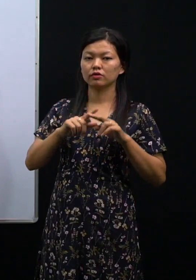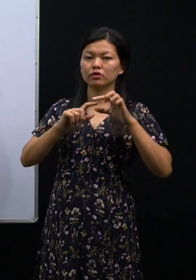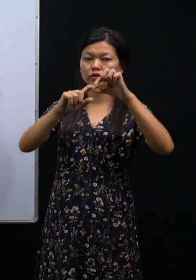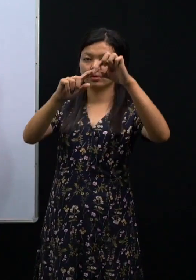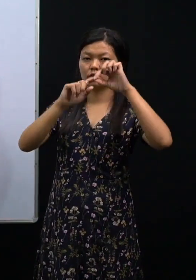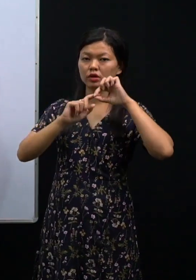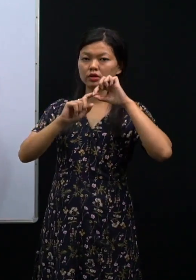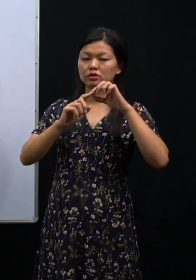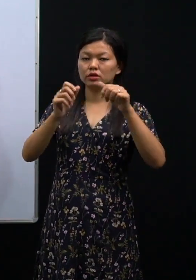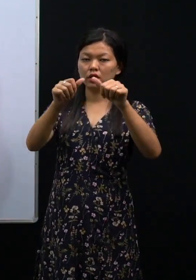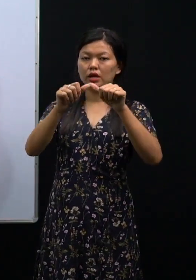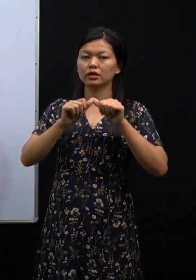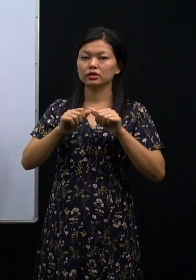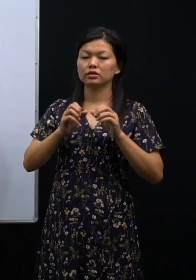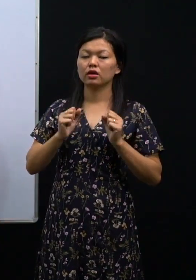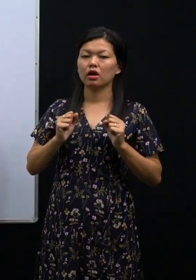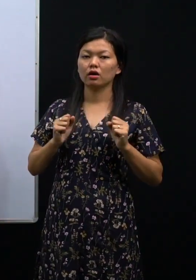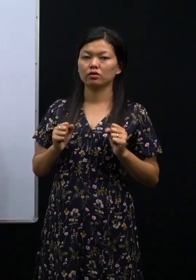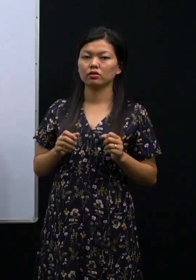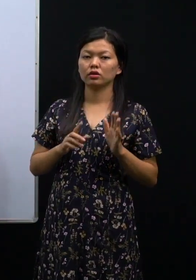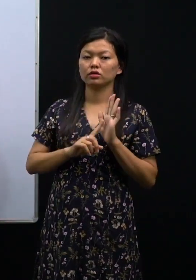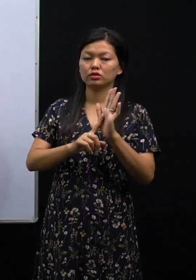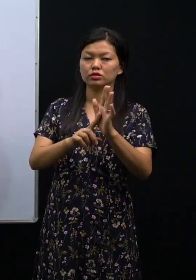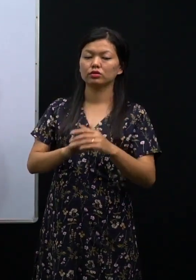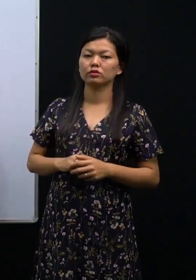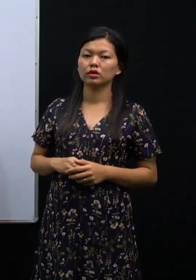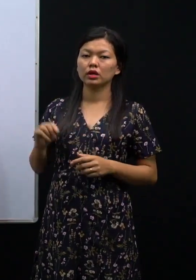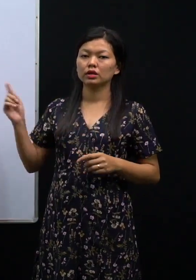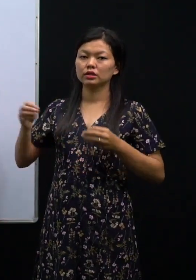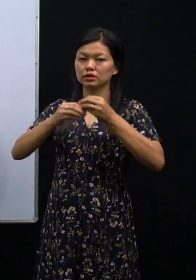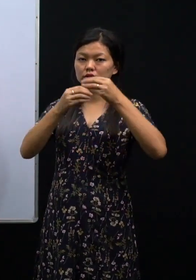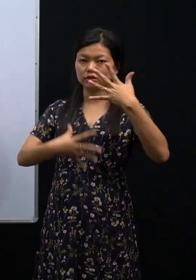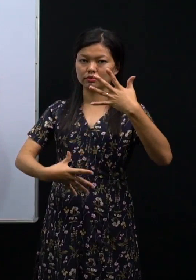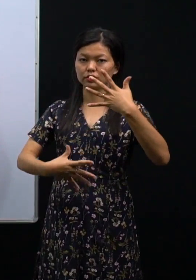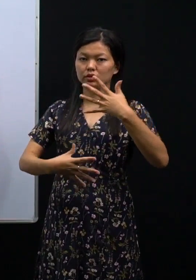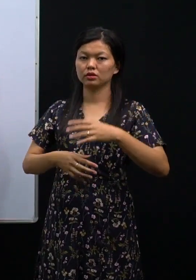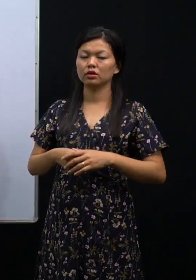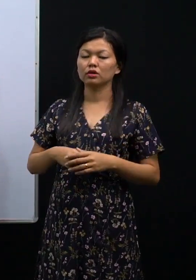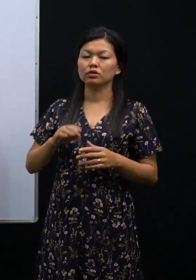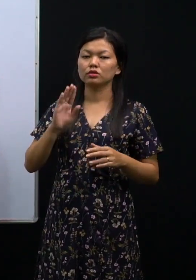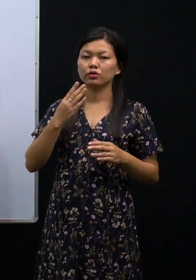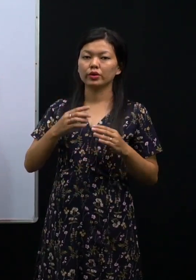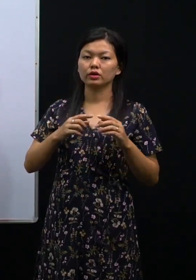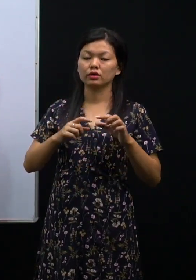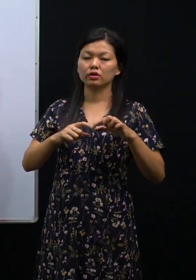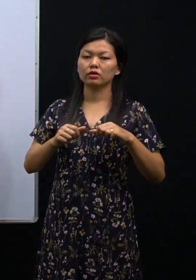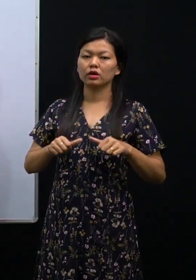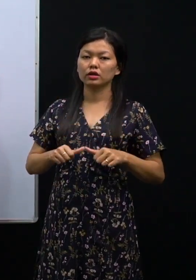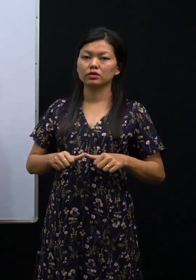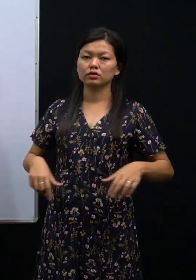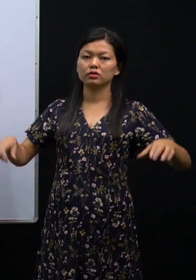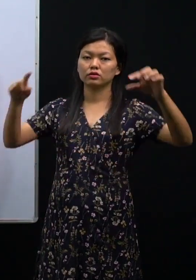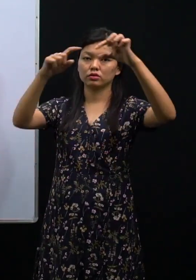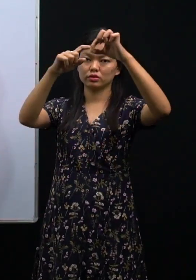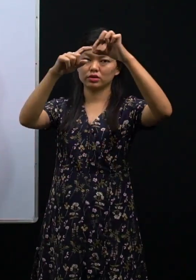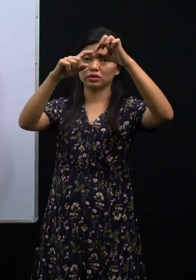we can come back here as a factorize. This is expand. But when answer as a question, we go back to the question, and from answer to the go back to the